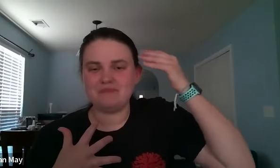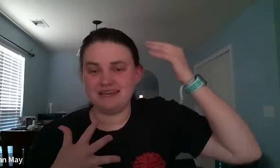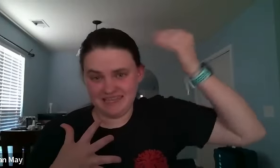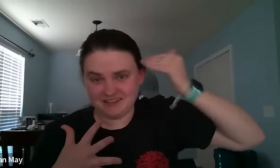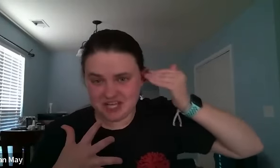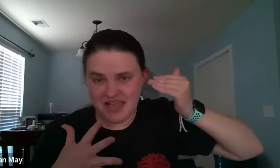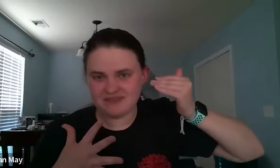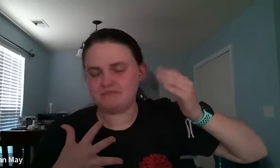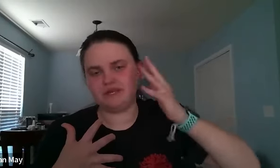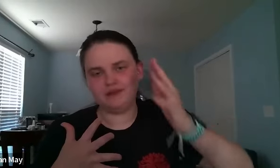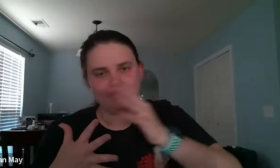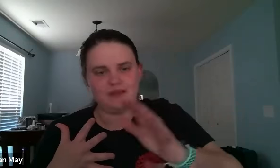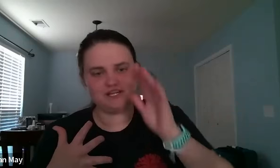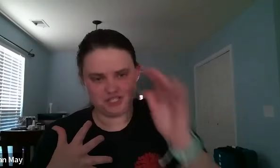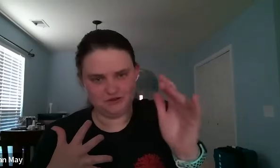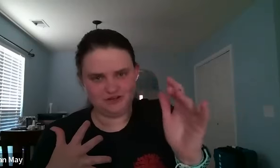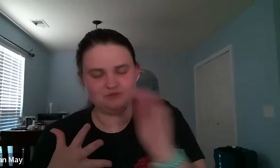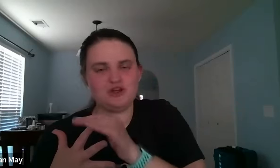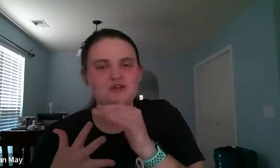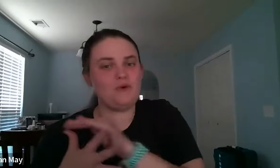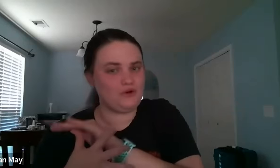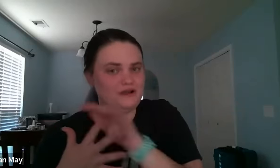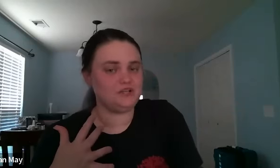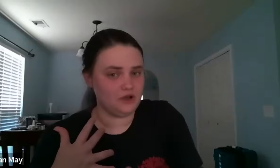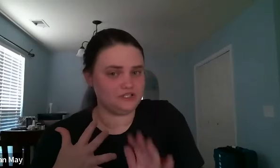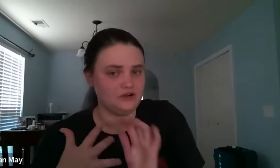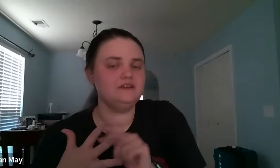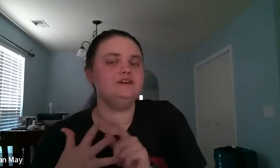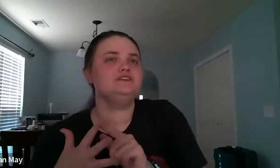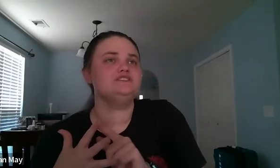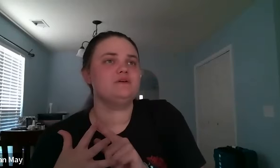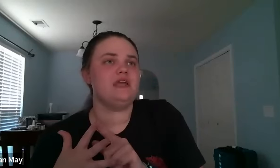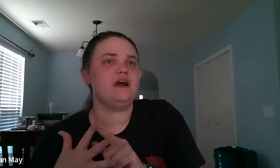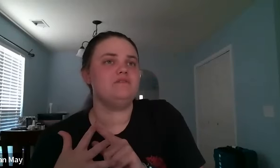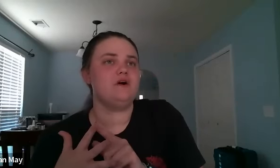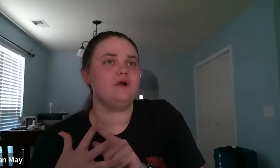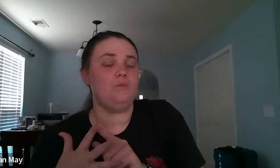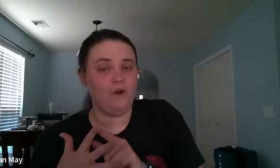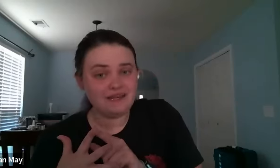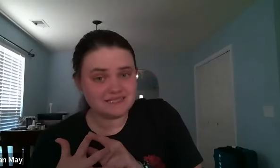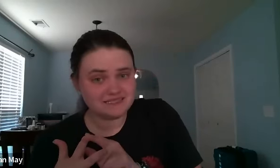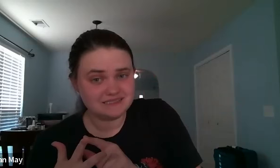mind, English, I have it, but not the way I showed y'all. So I'm trying to go in the order I taught y'all. So then we have our what.